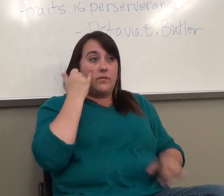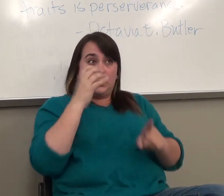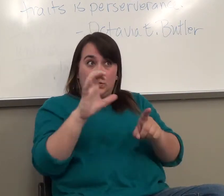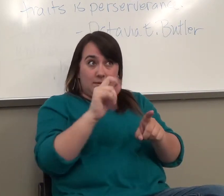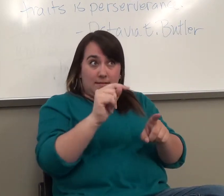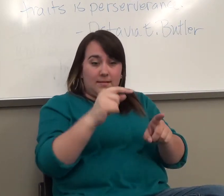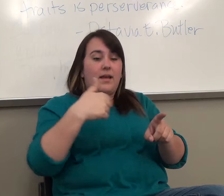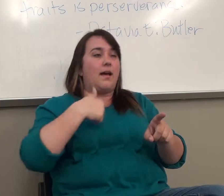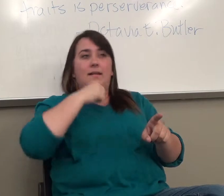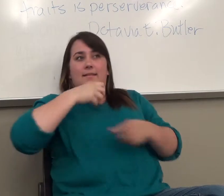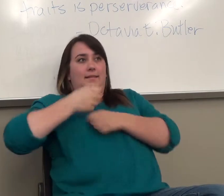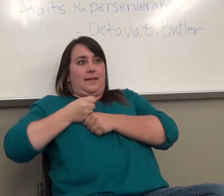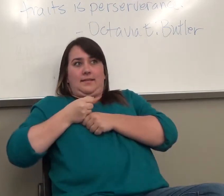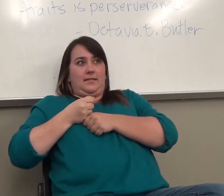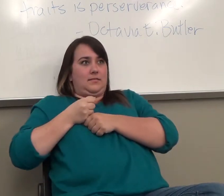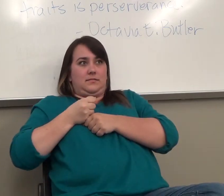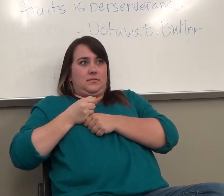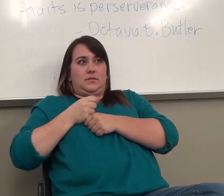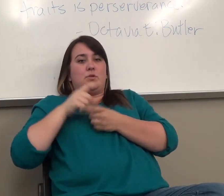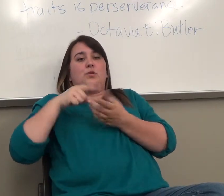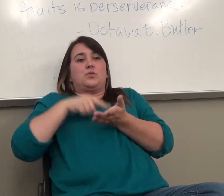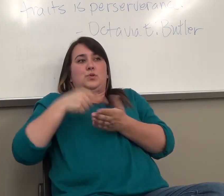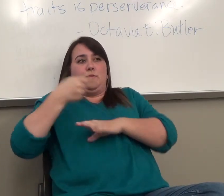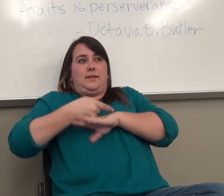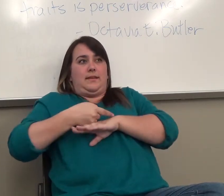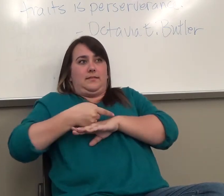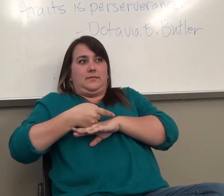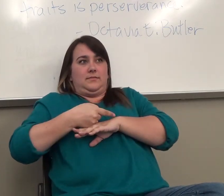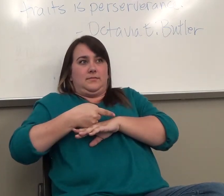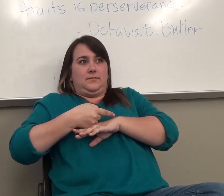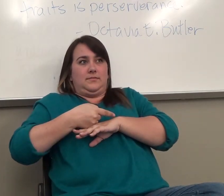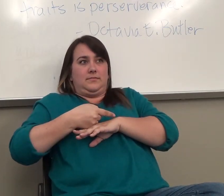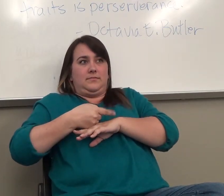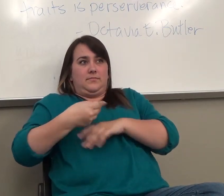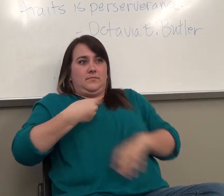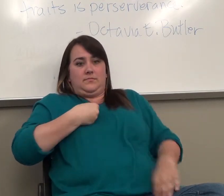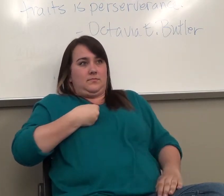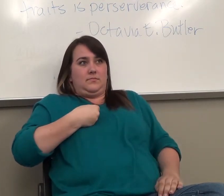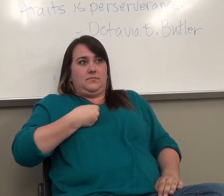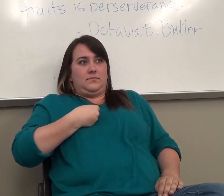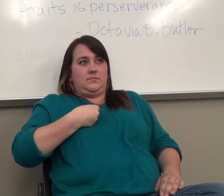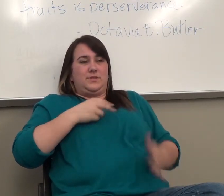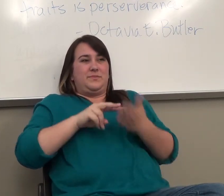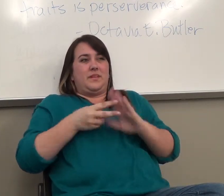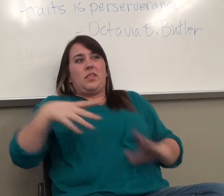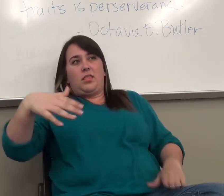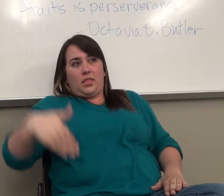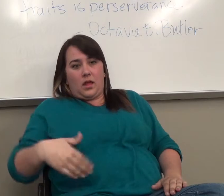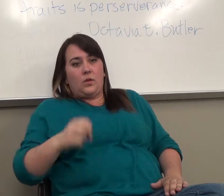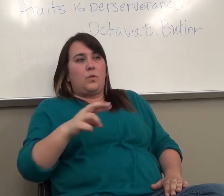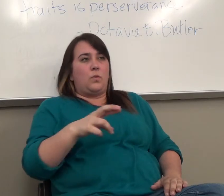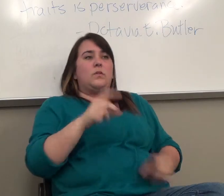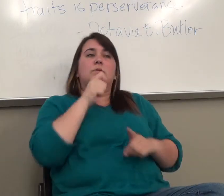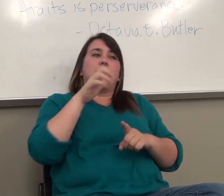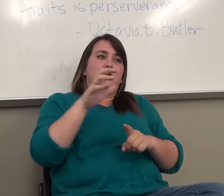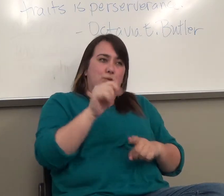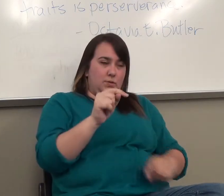did not get it on the day it was due, and I don't accept late work. So if you didn't turn something in, you have a 0.